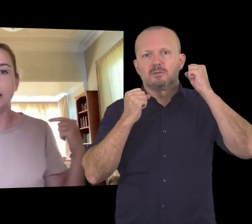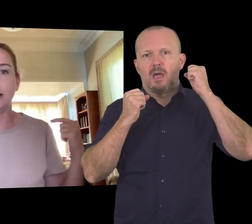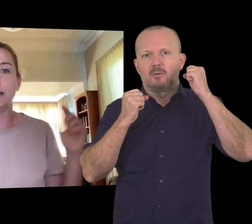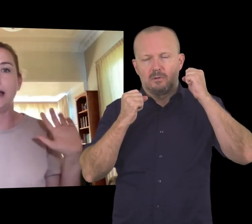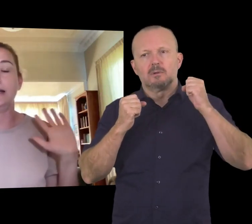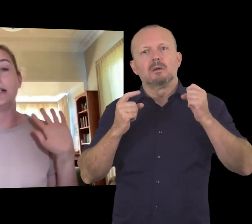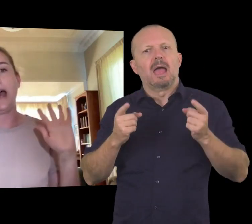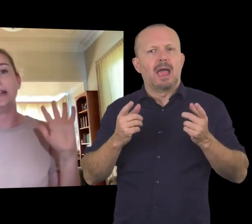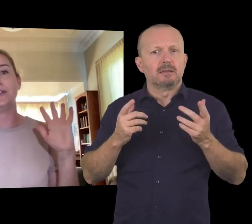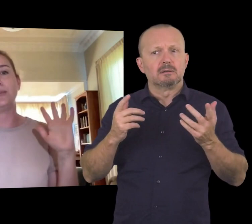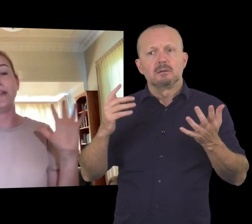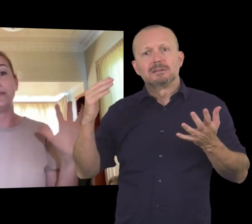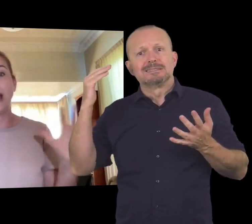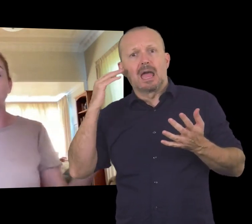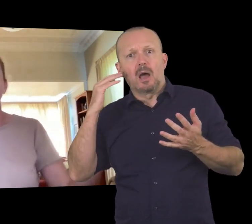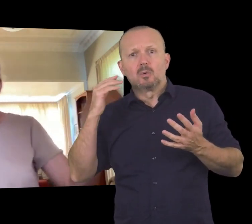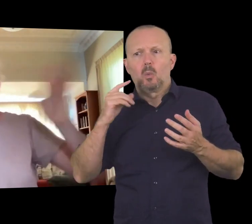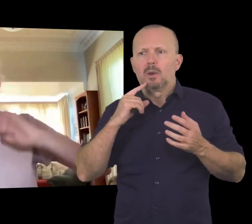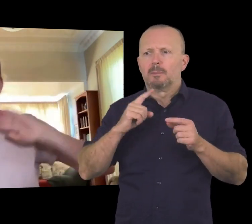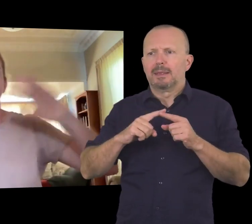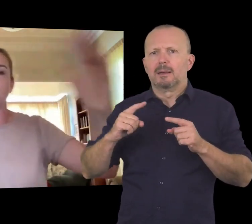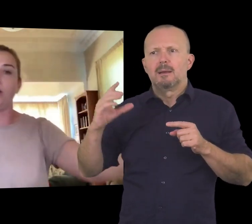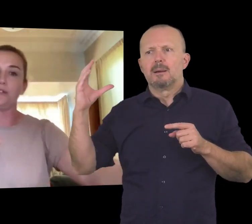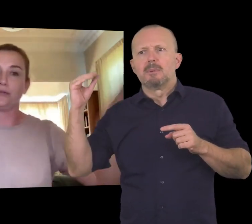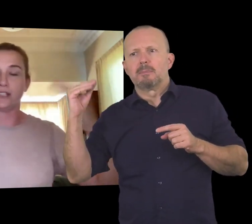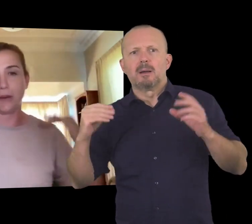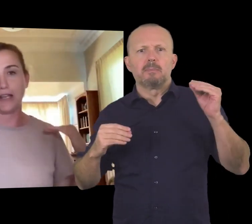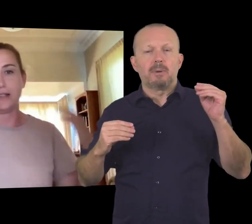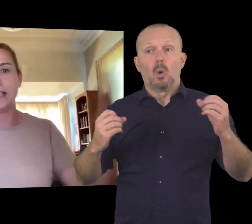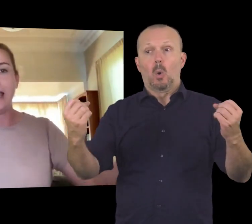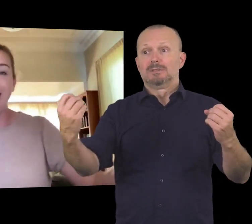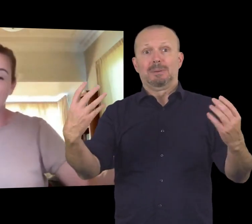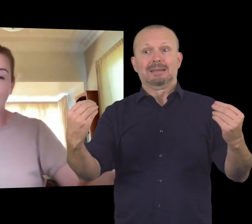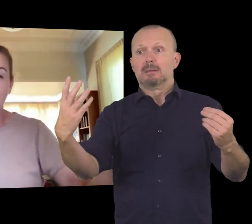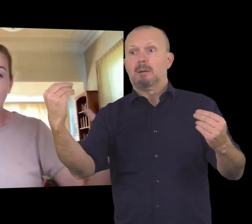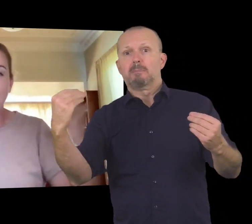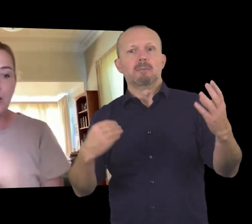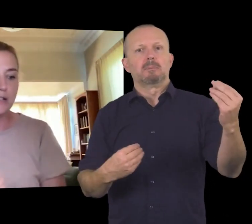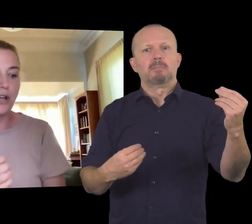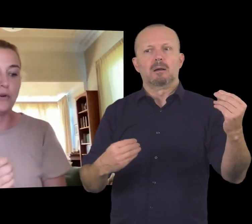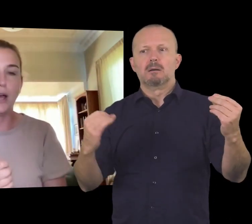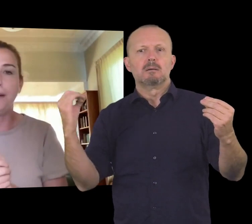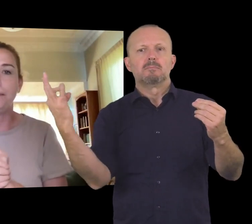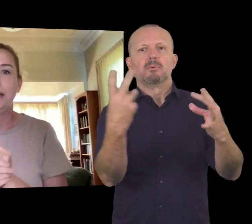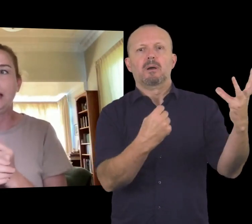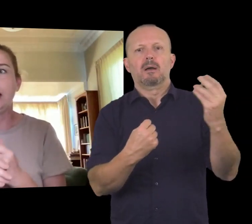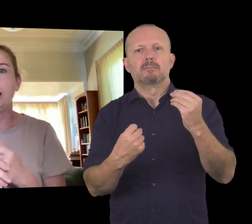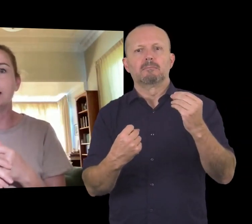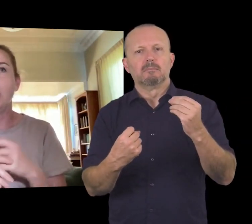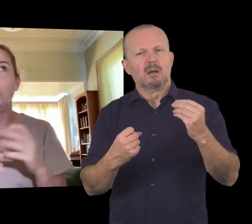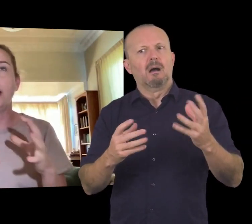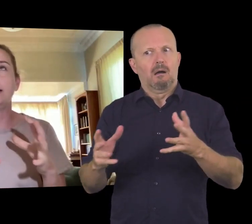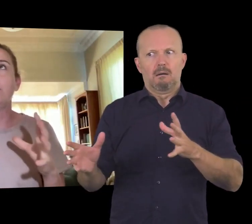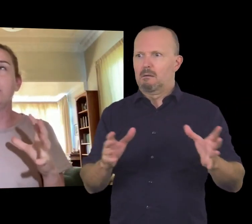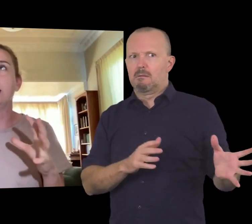that instance, and where the sound would be bouncing off different speakers in a space. So